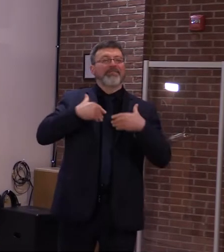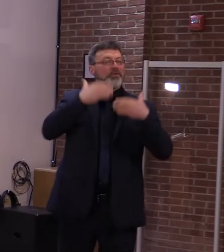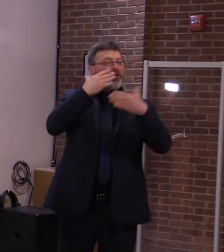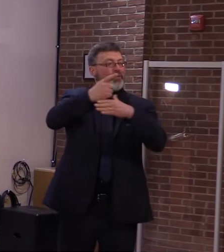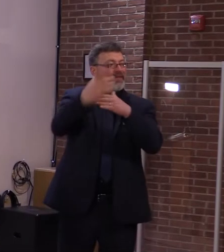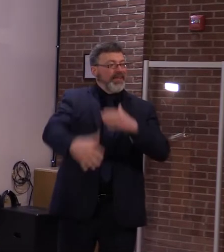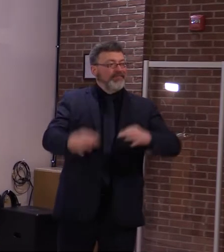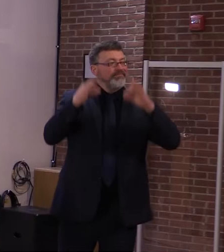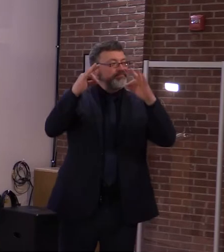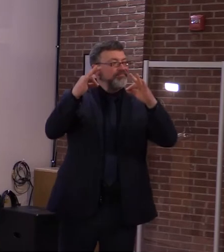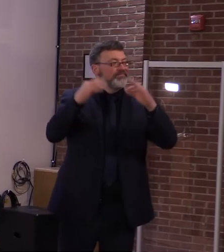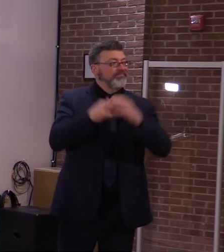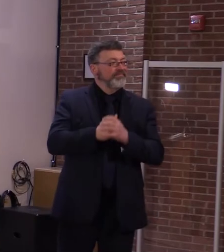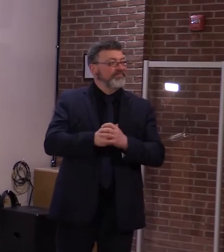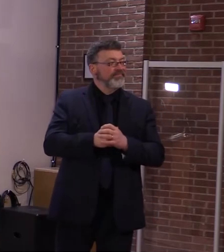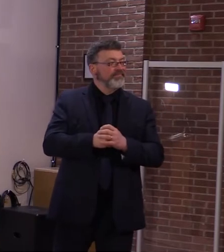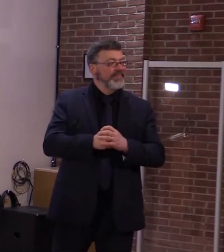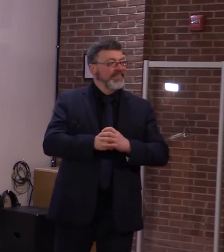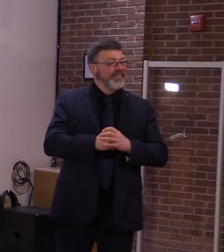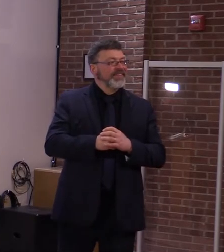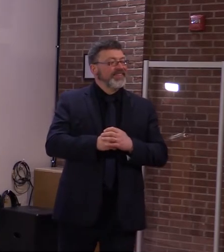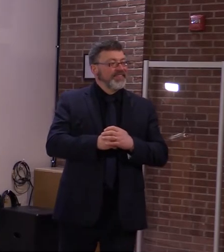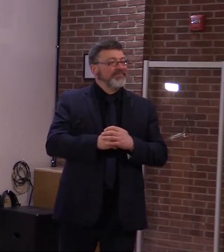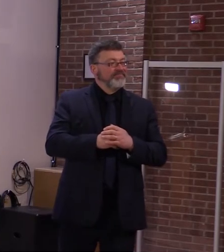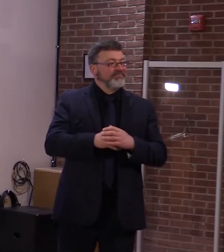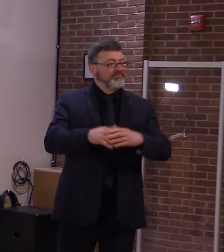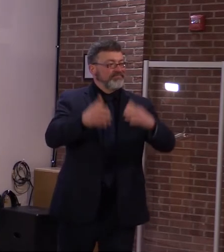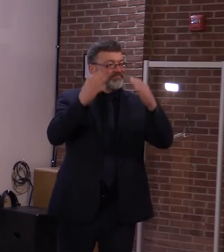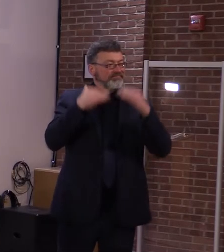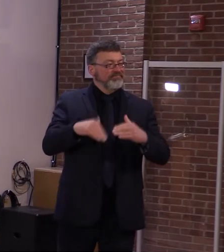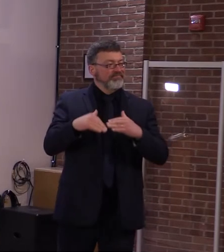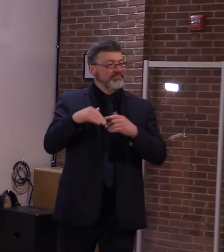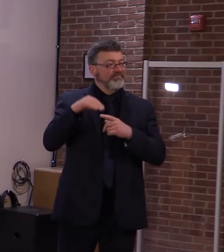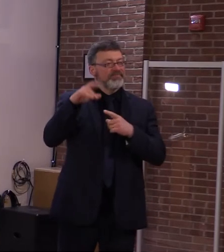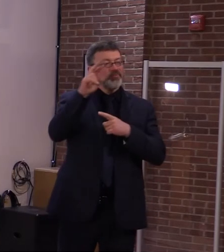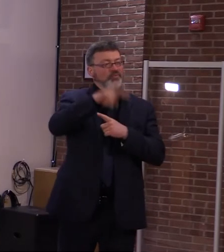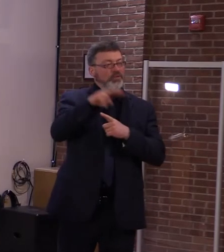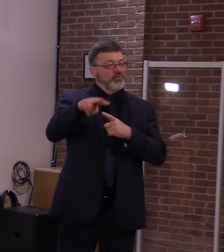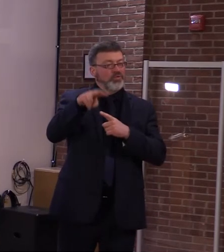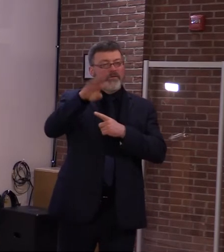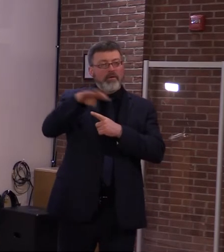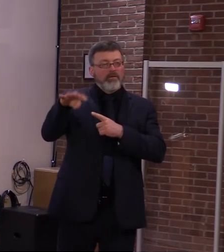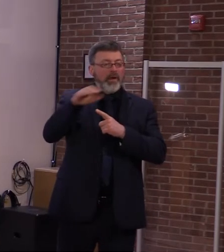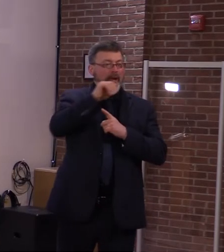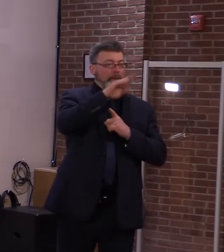Thanks, Chris. Devin Bates, Local 22, Local 44.